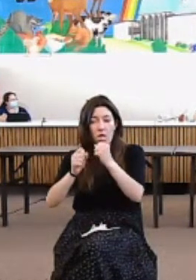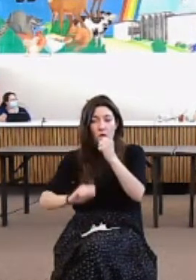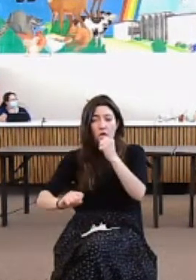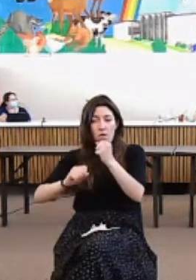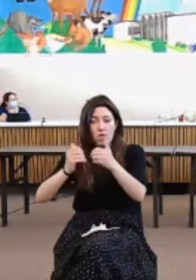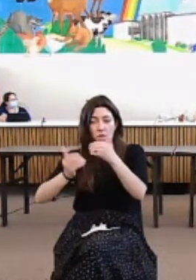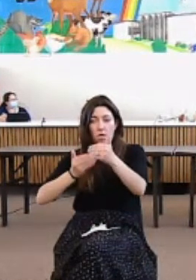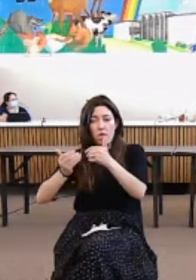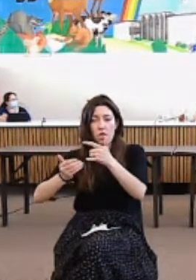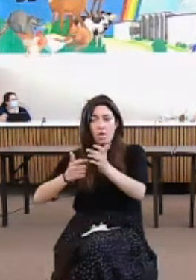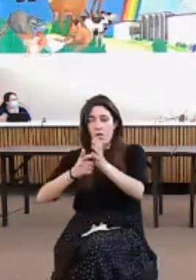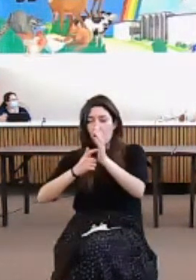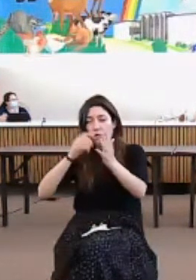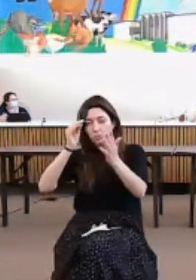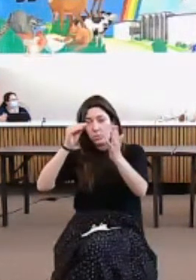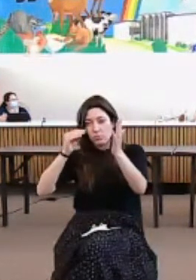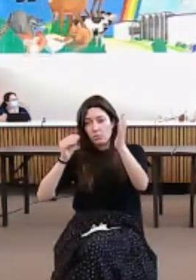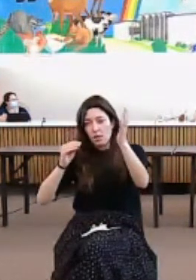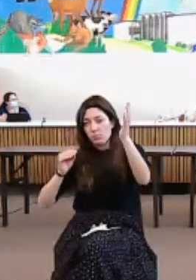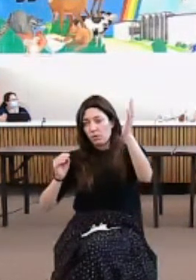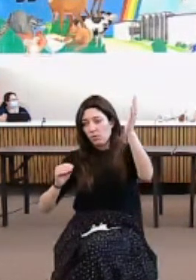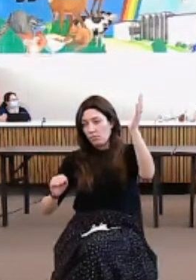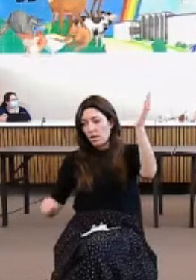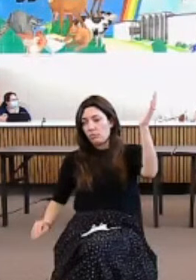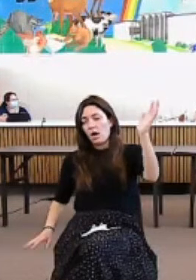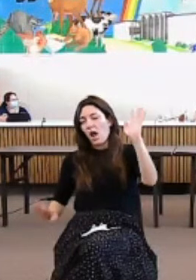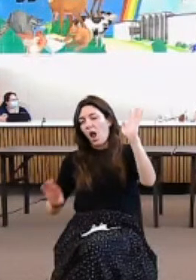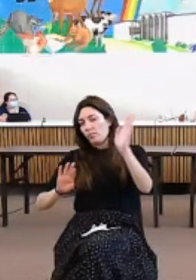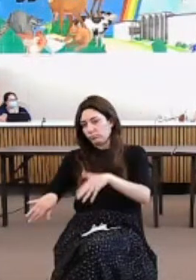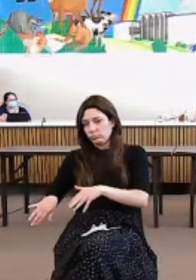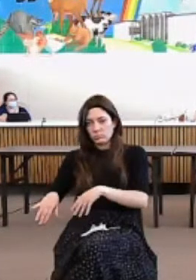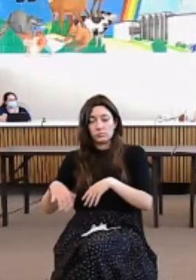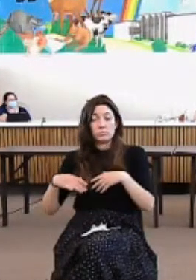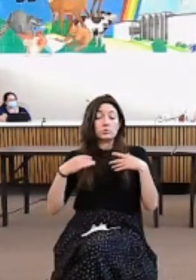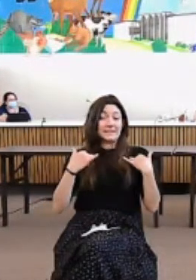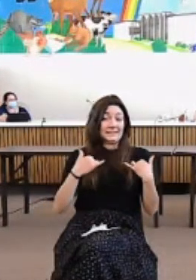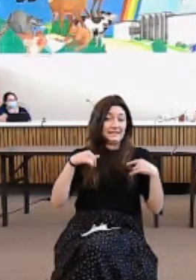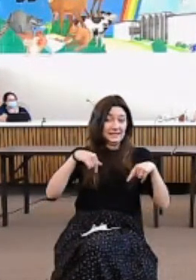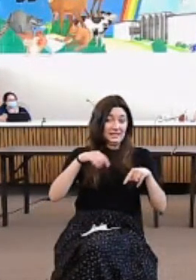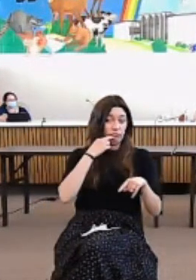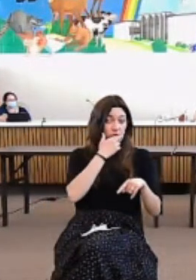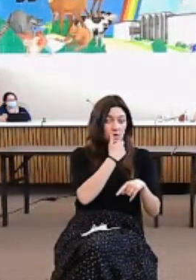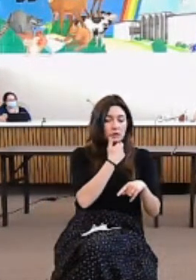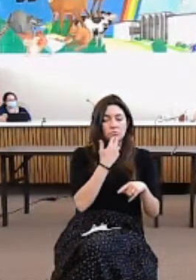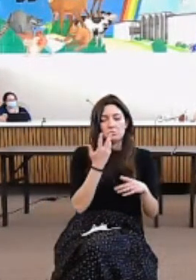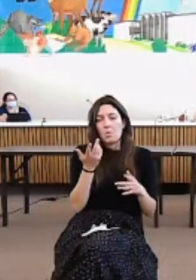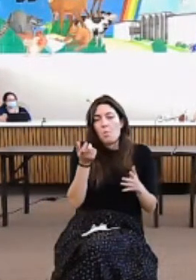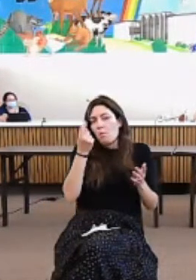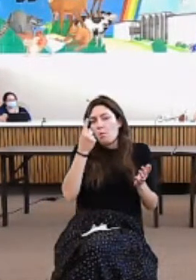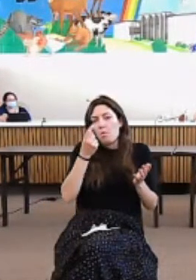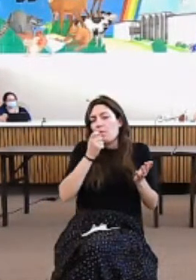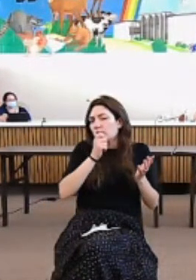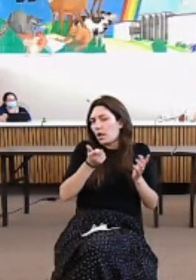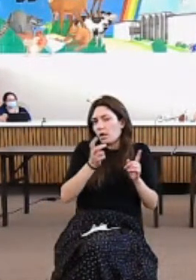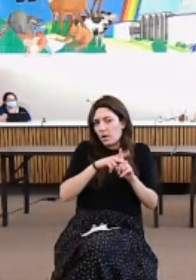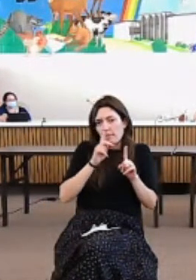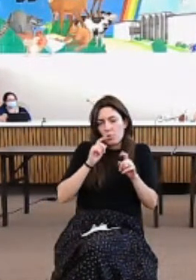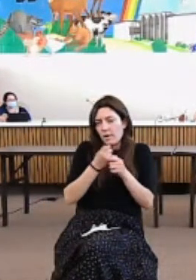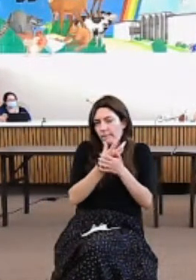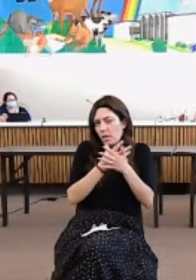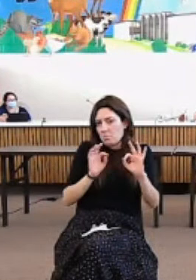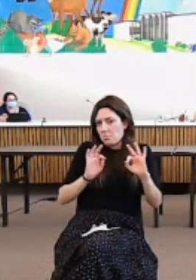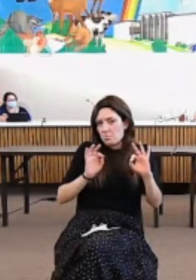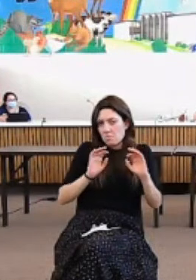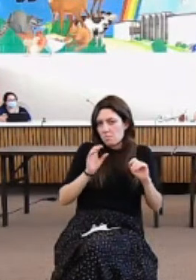requires a lot more gathering. In this particular case, they understand that that's not applicable for everything. And so